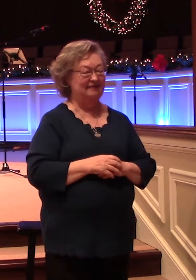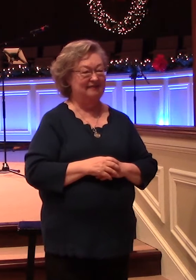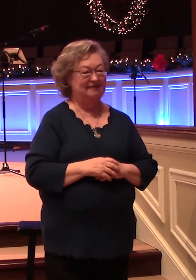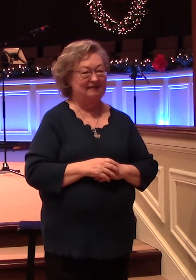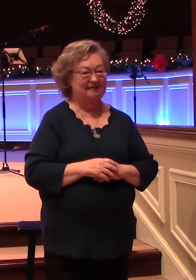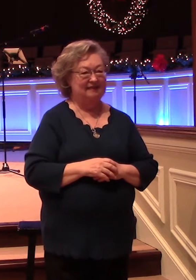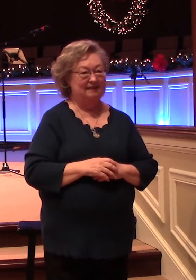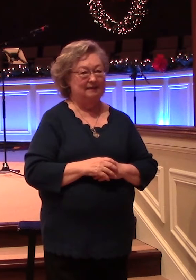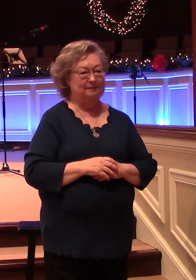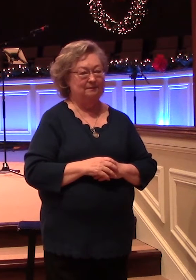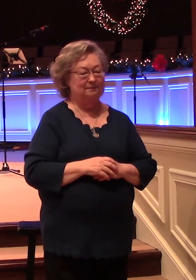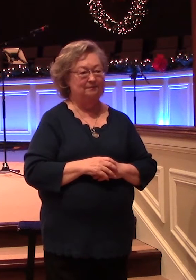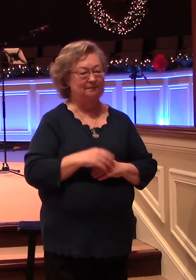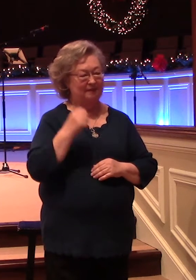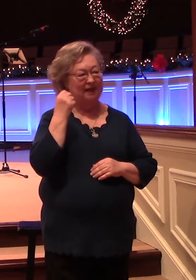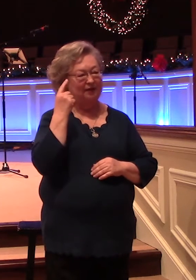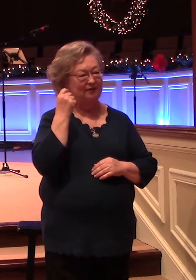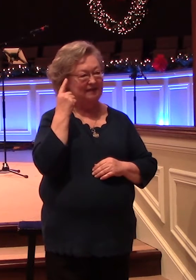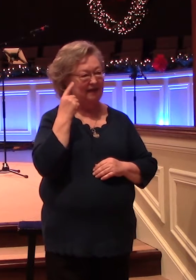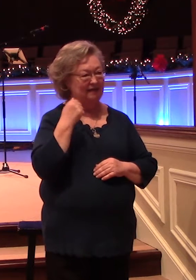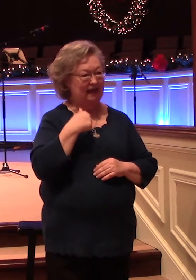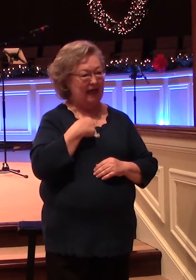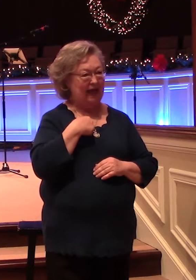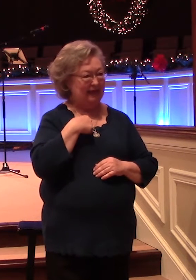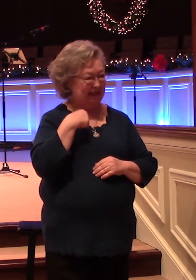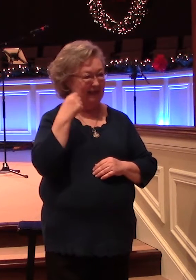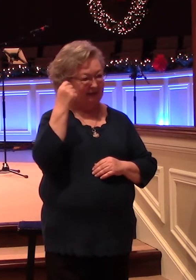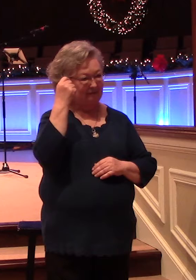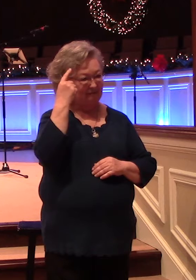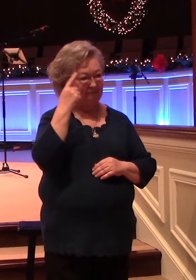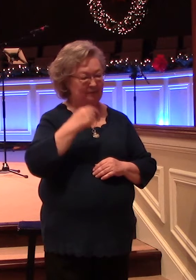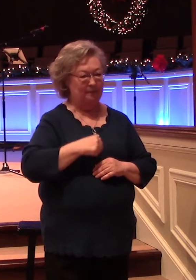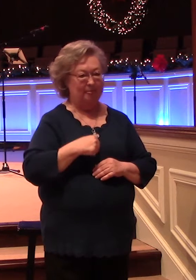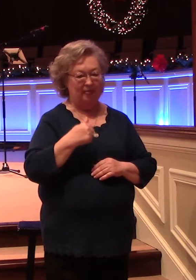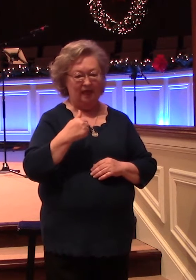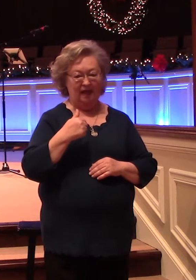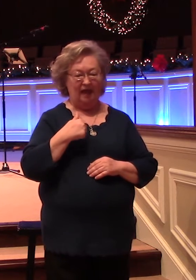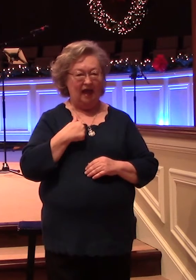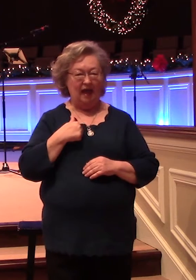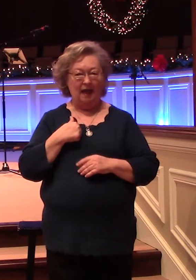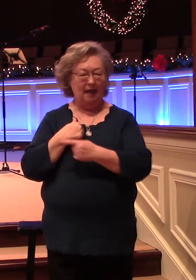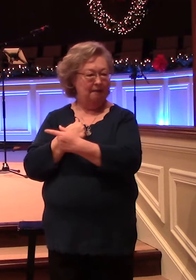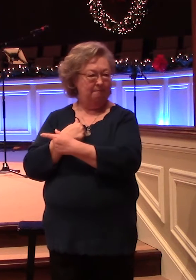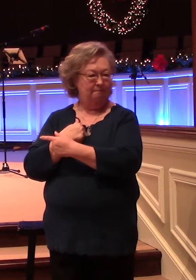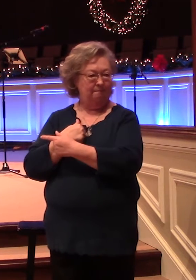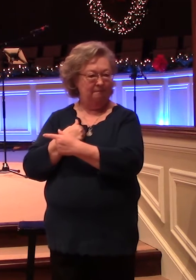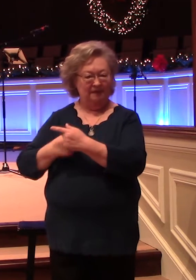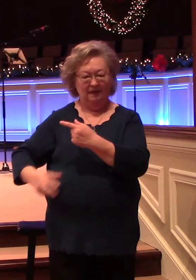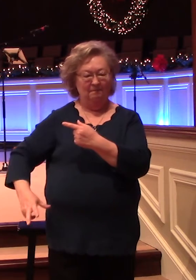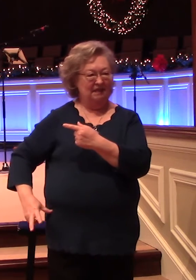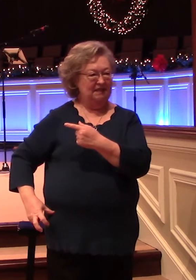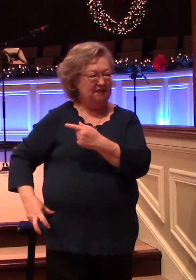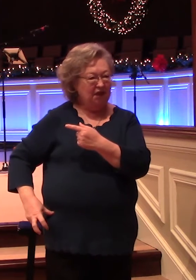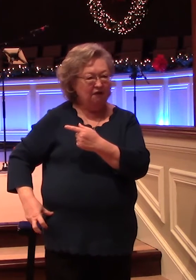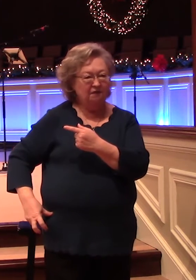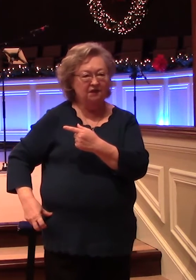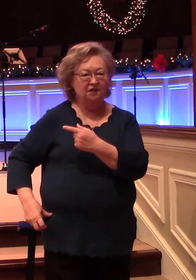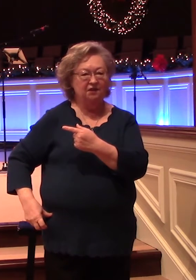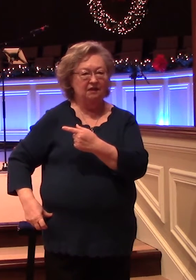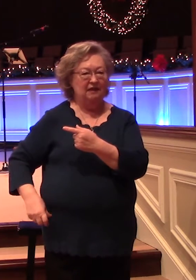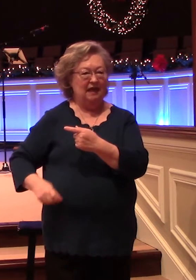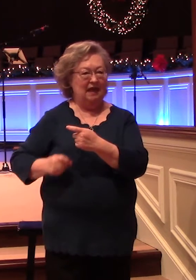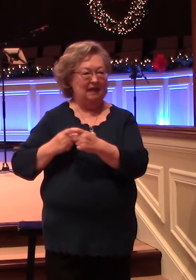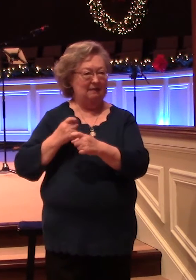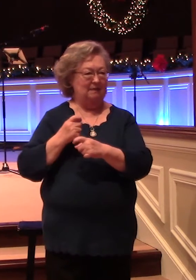I get it. I have a mean streak and a selfish streak in me a mile wide, and only the constant activity of